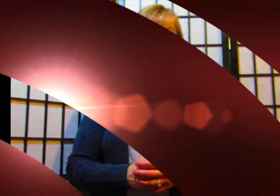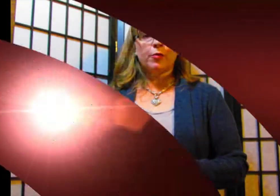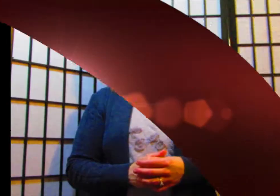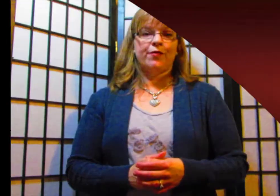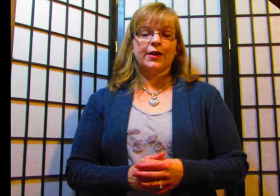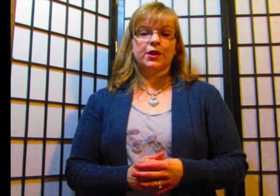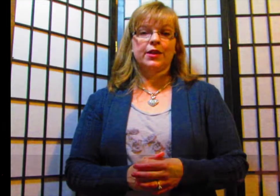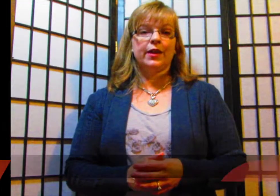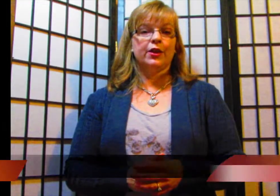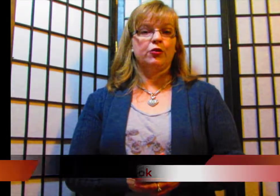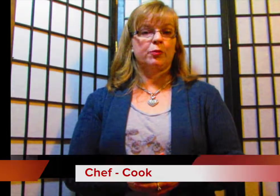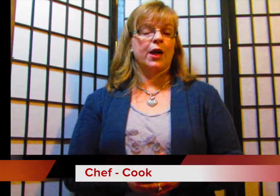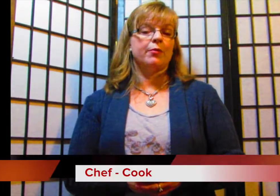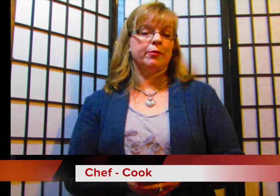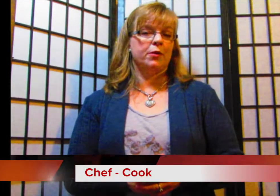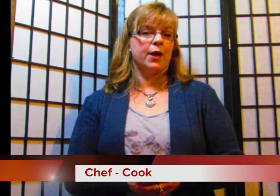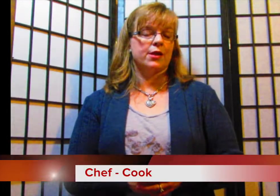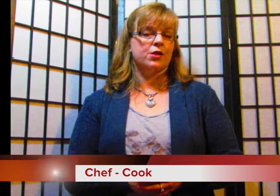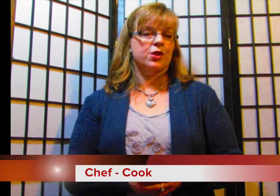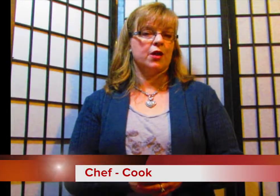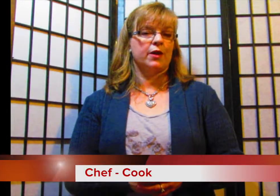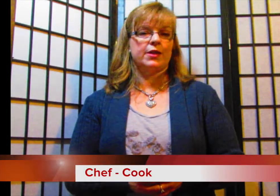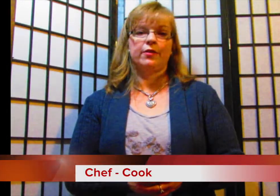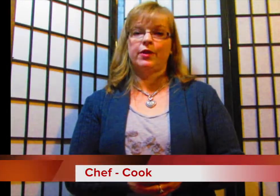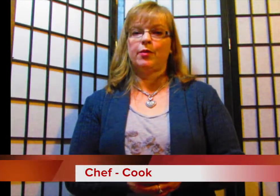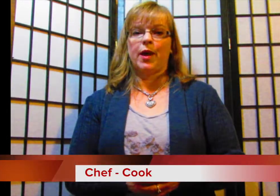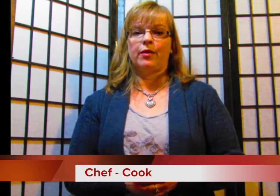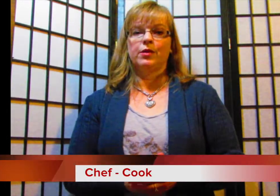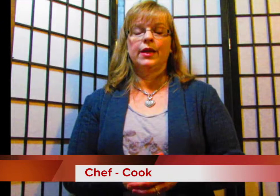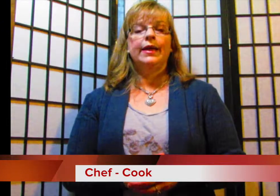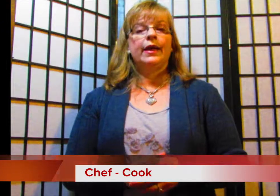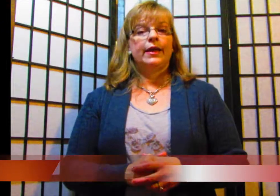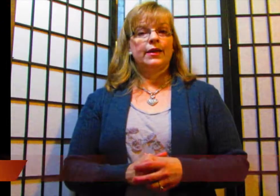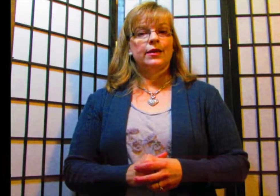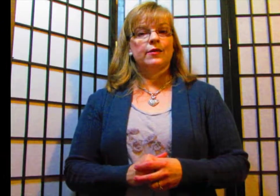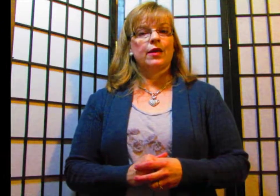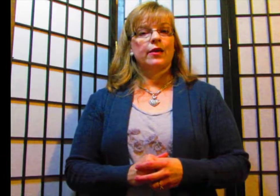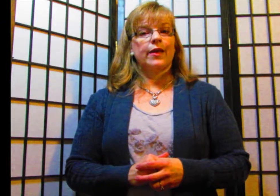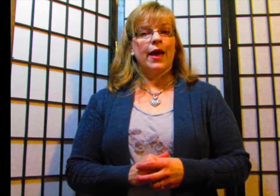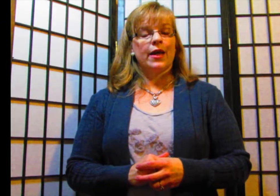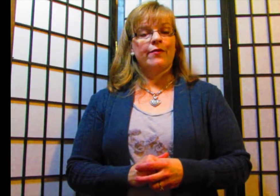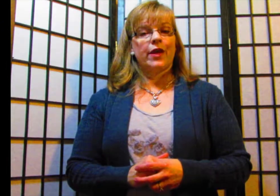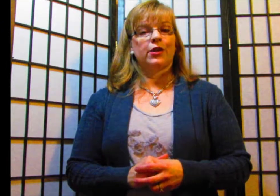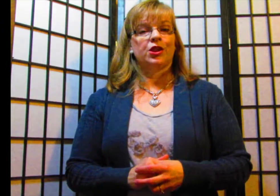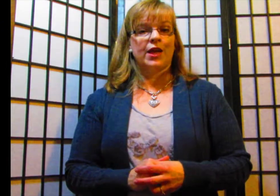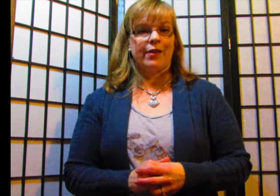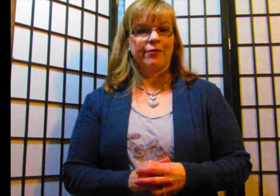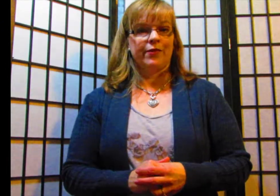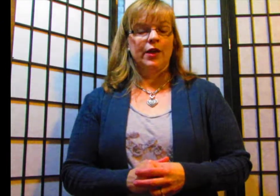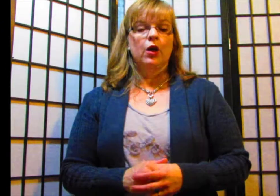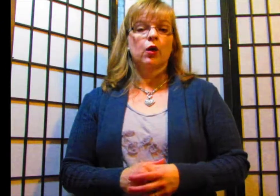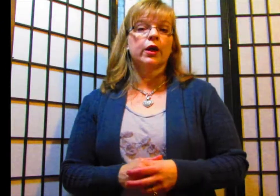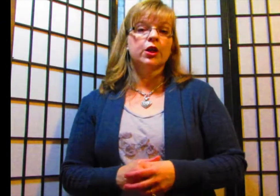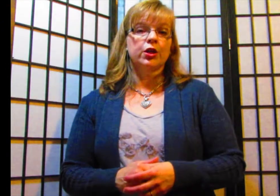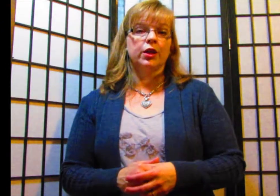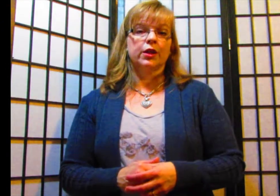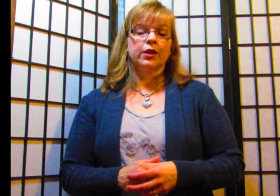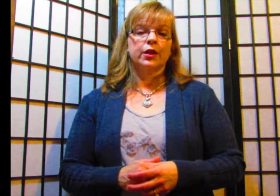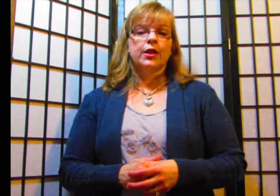Another profession that you've probably watched a show on TV about is that of a chef or a cook.